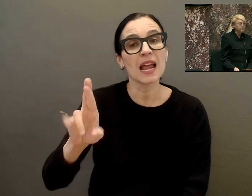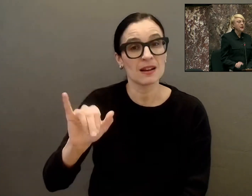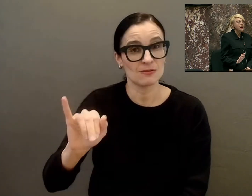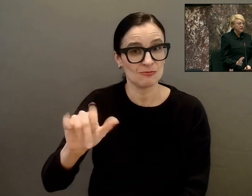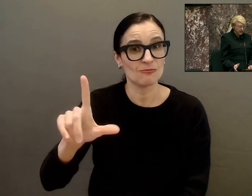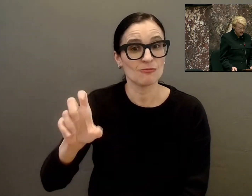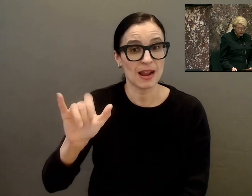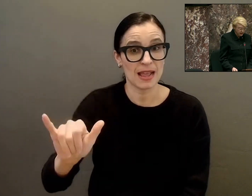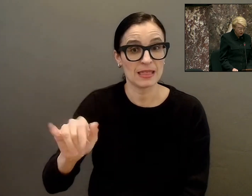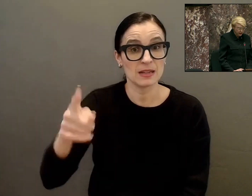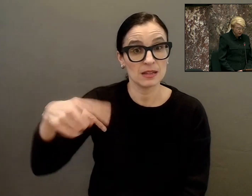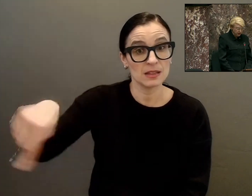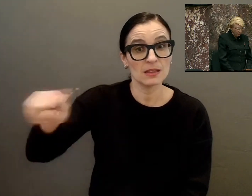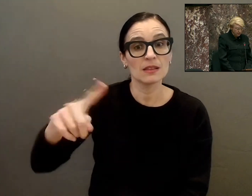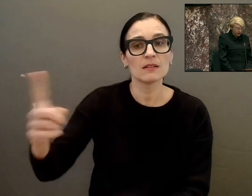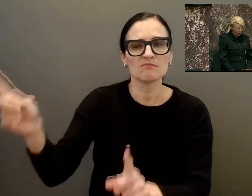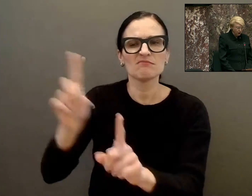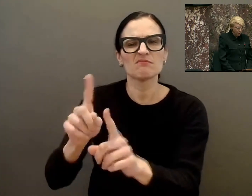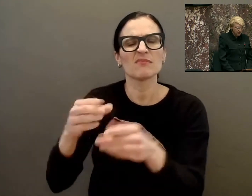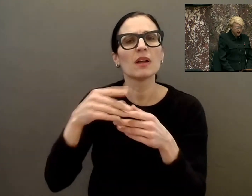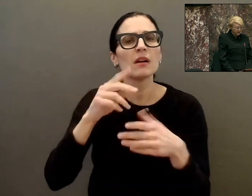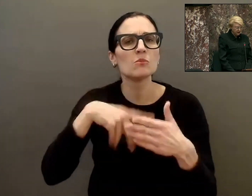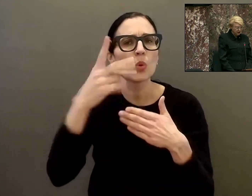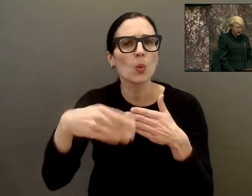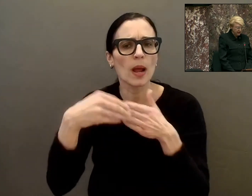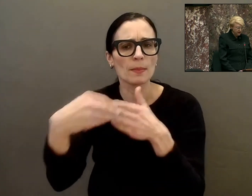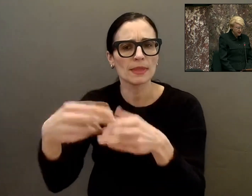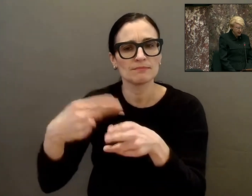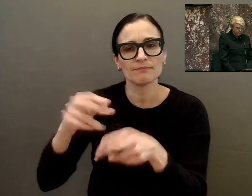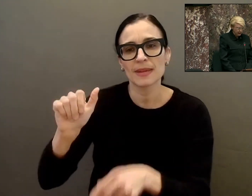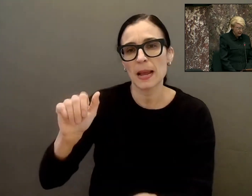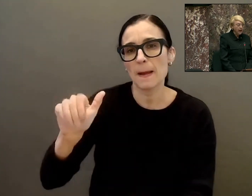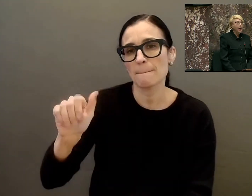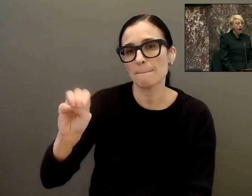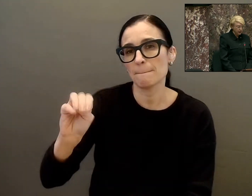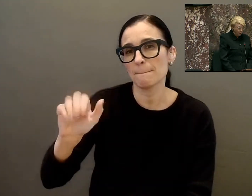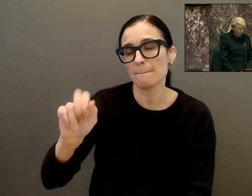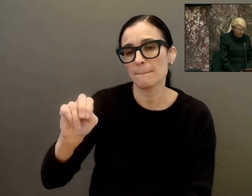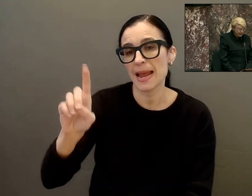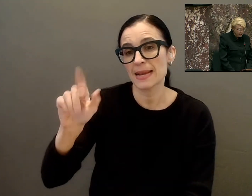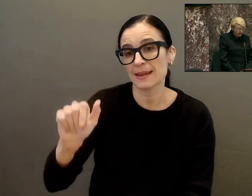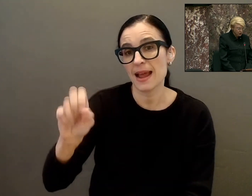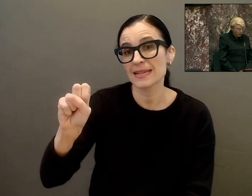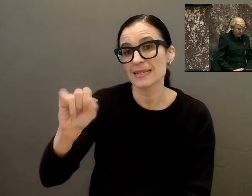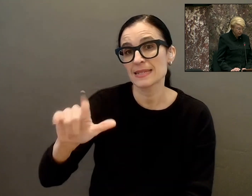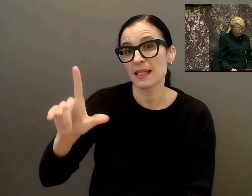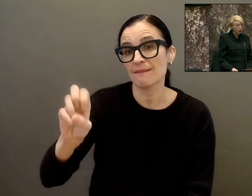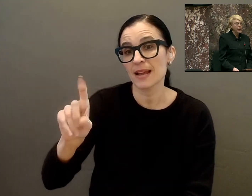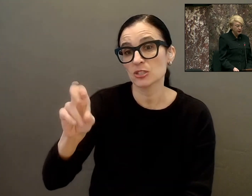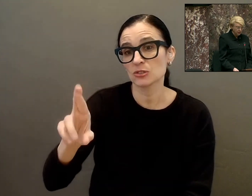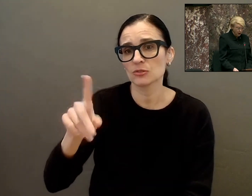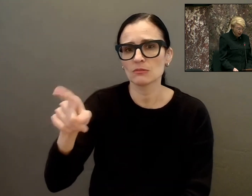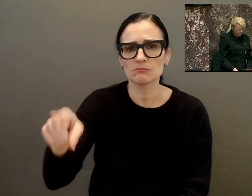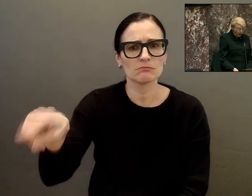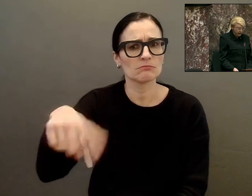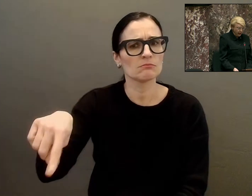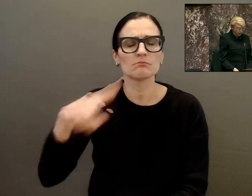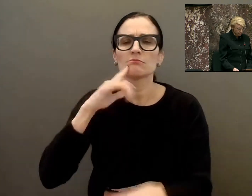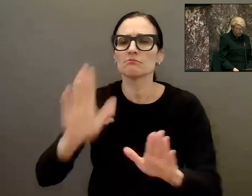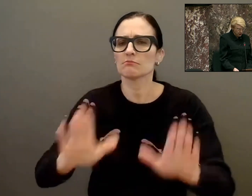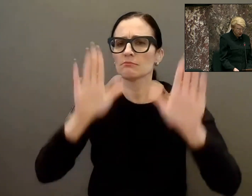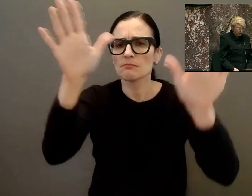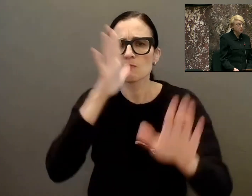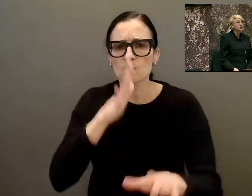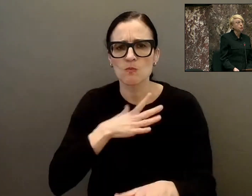Sylvester. These incredible young women are hosted at the Legislative Assembly on a one-day twinning program by